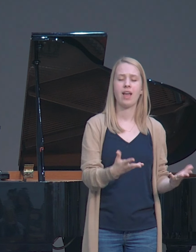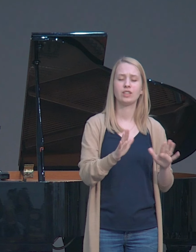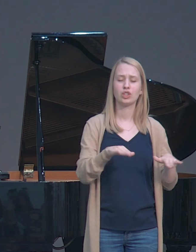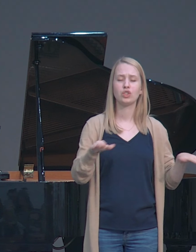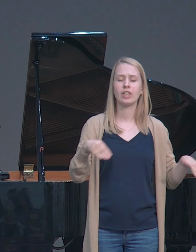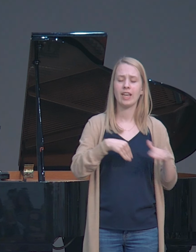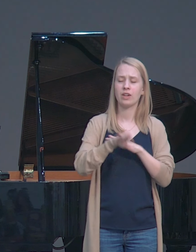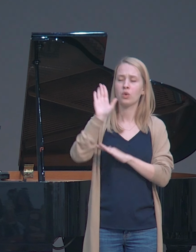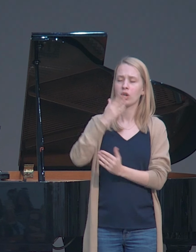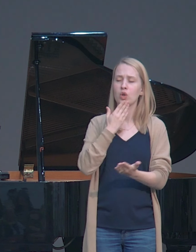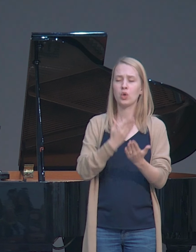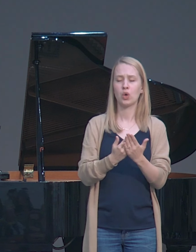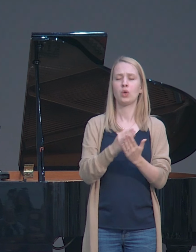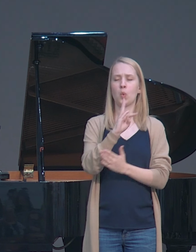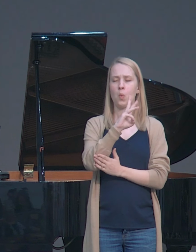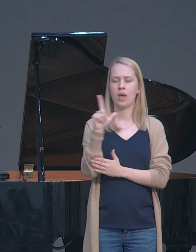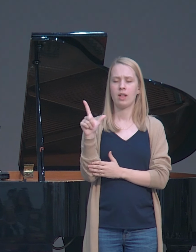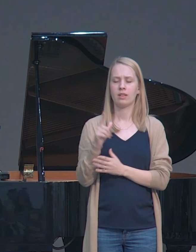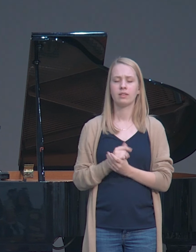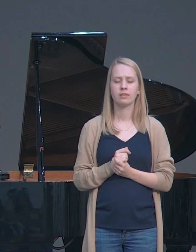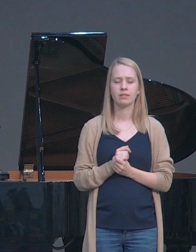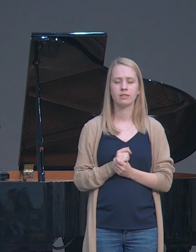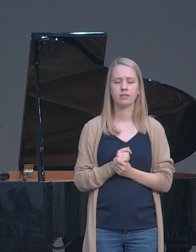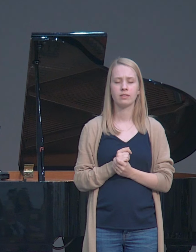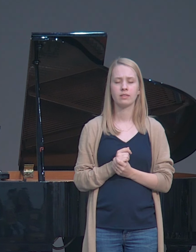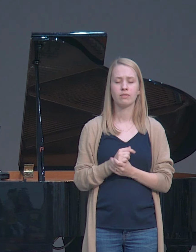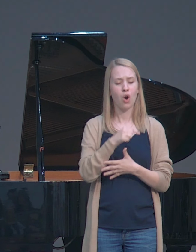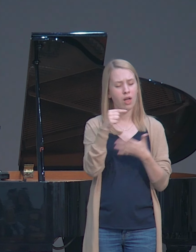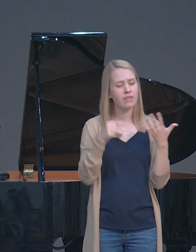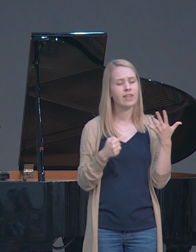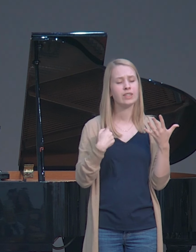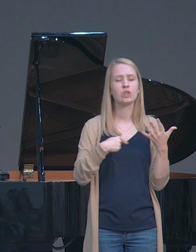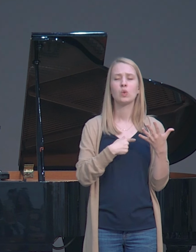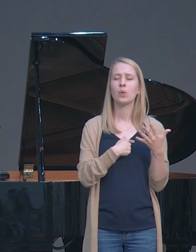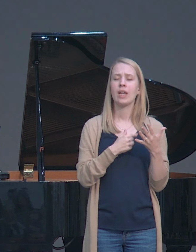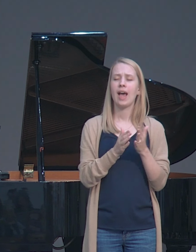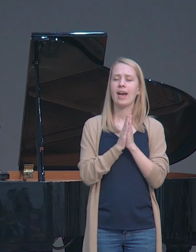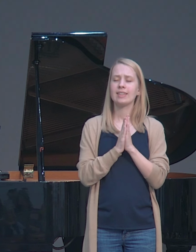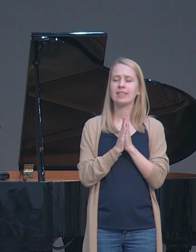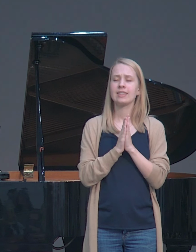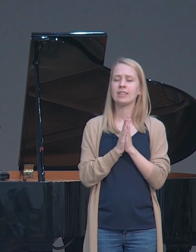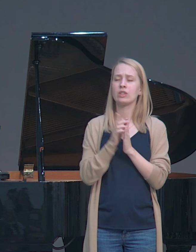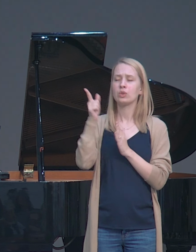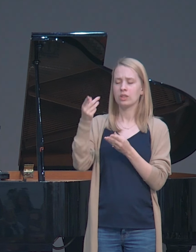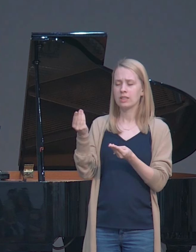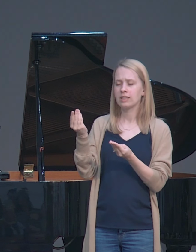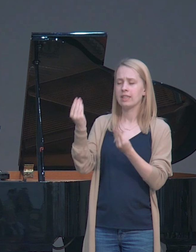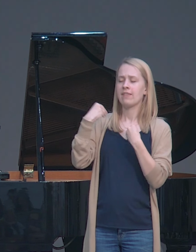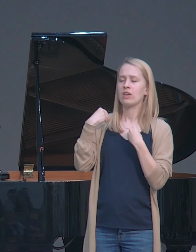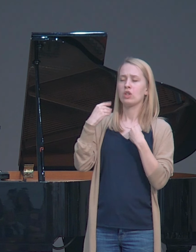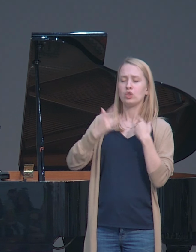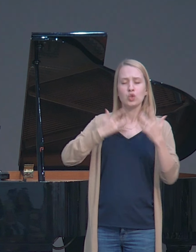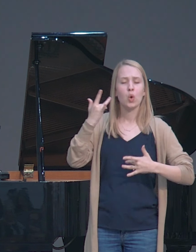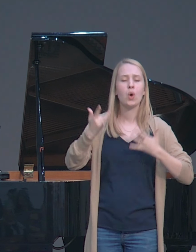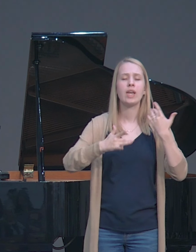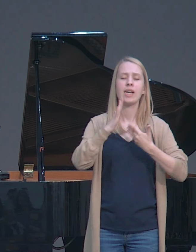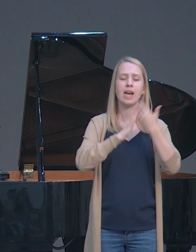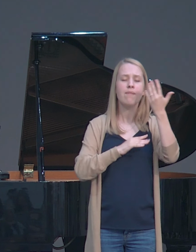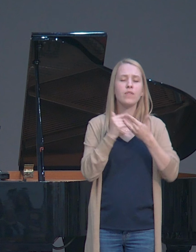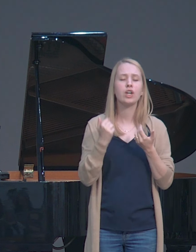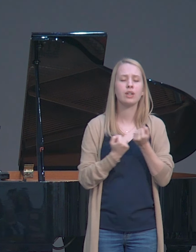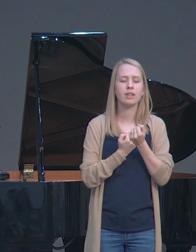your good will. Lord, for all these, we ask for an extra measure of joy and comfort and hope